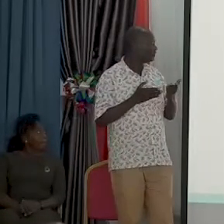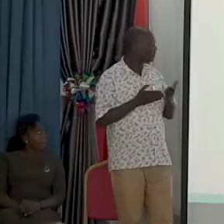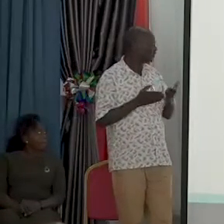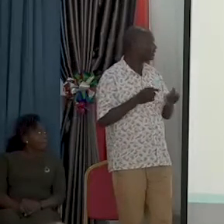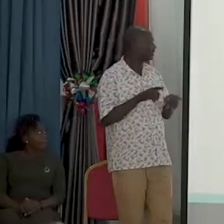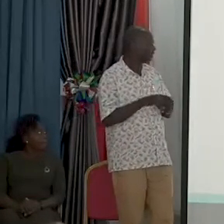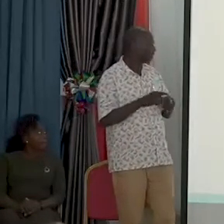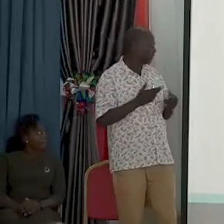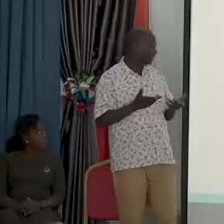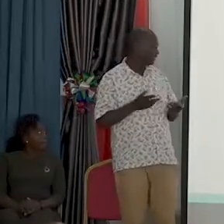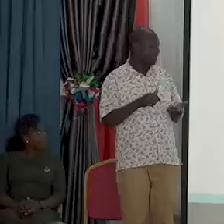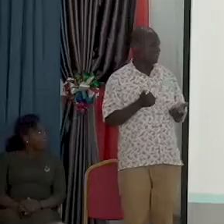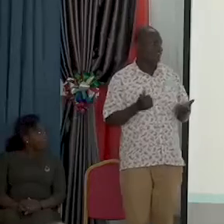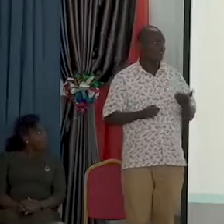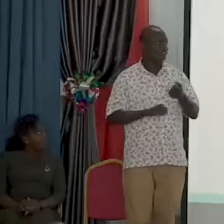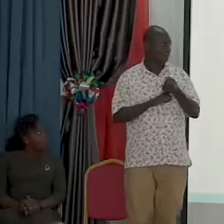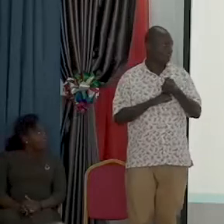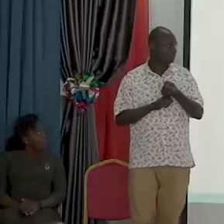other supports.